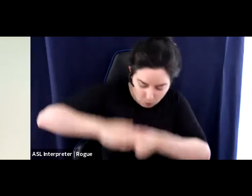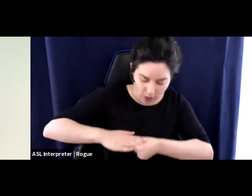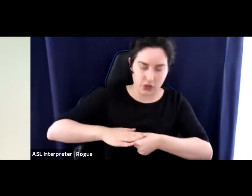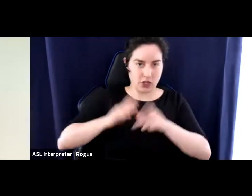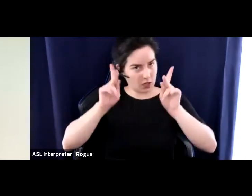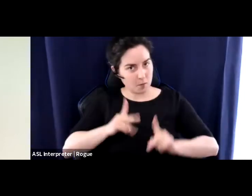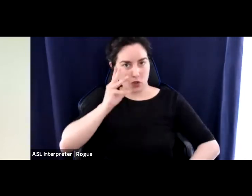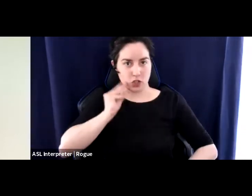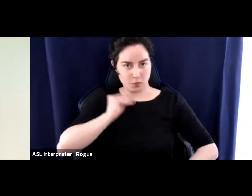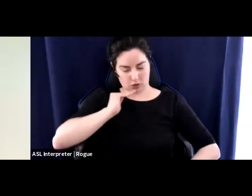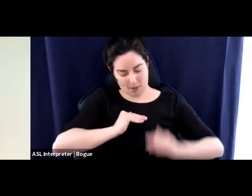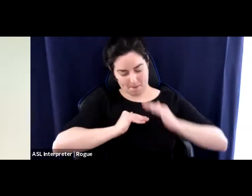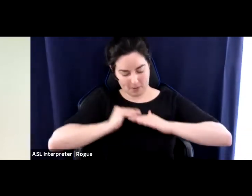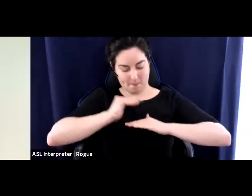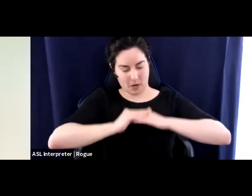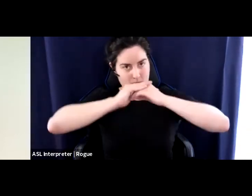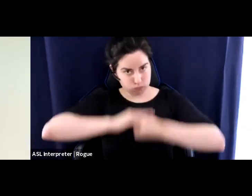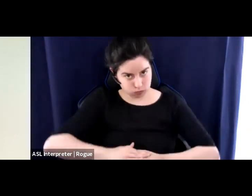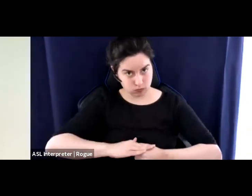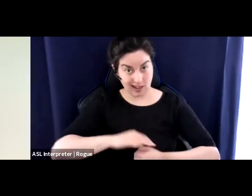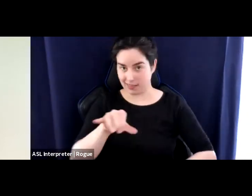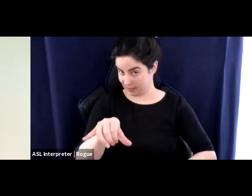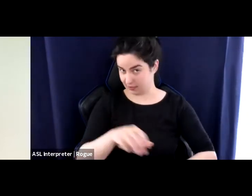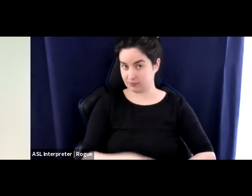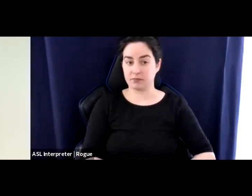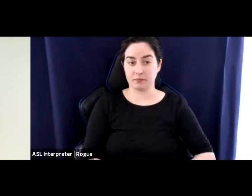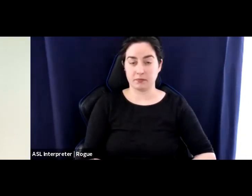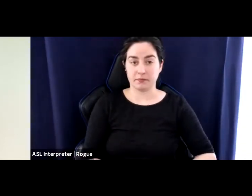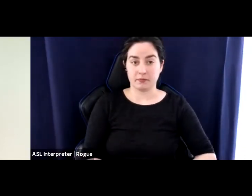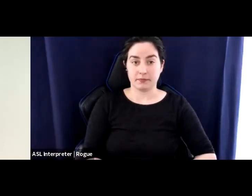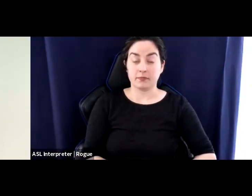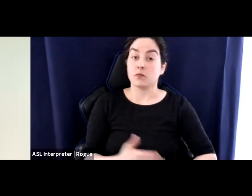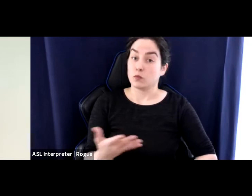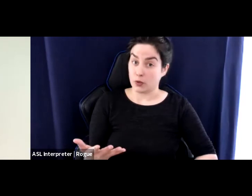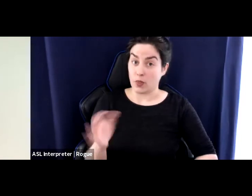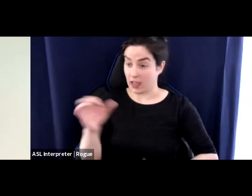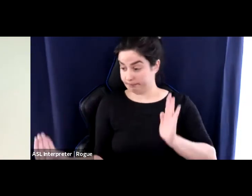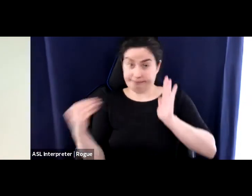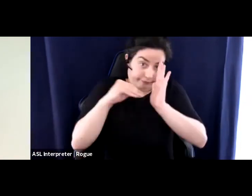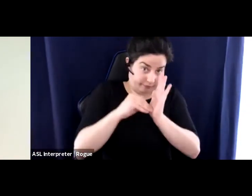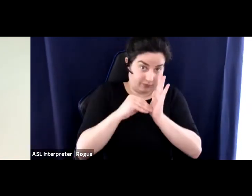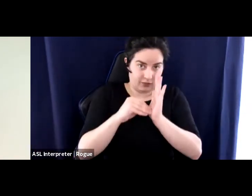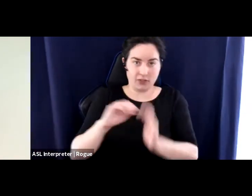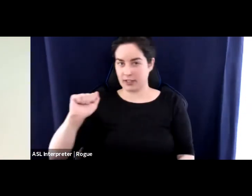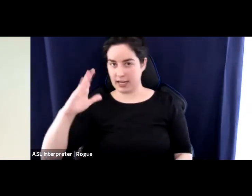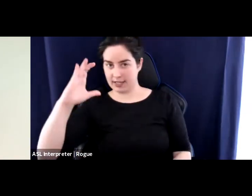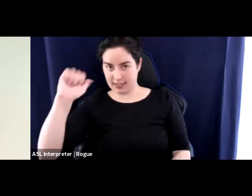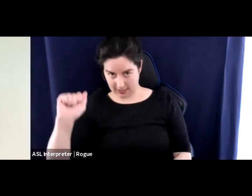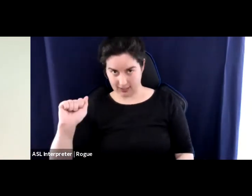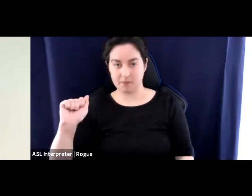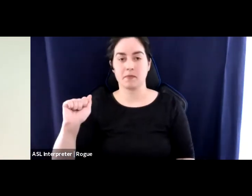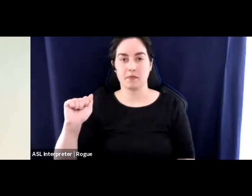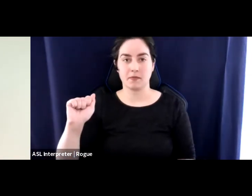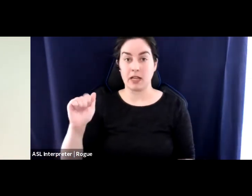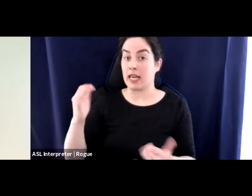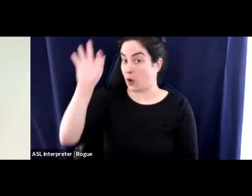persons. And so as a result of this provision in the Accessible Canada Act, the federal government,